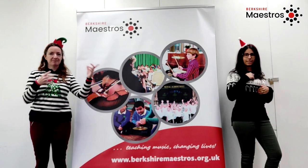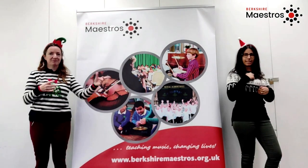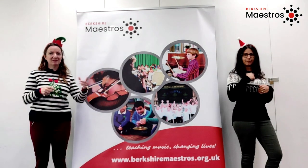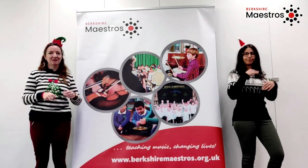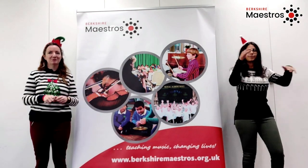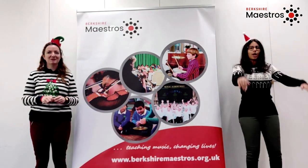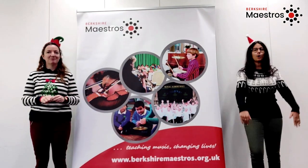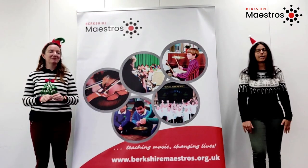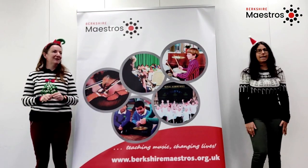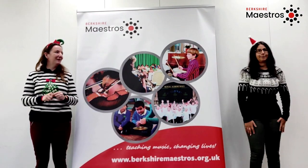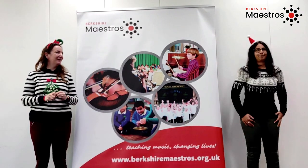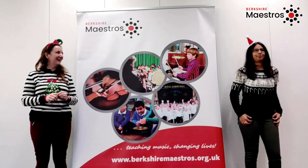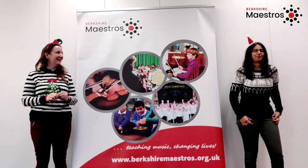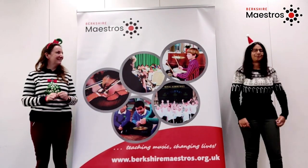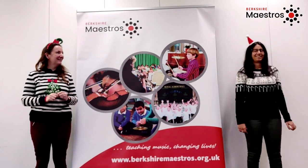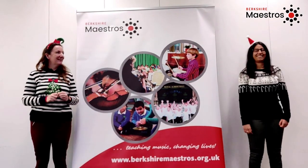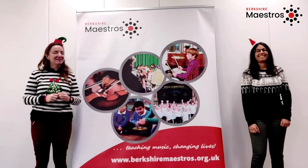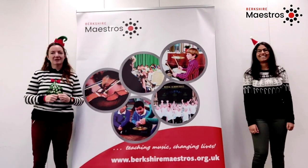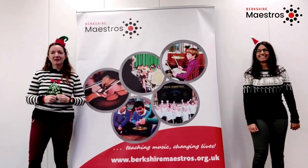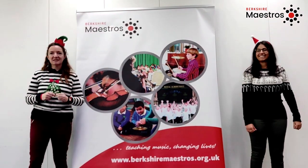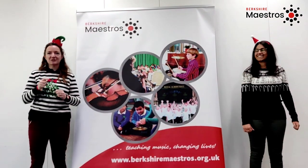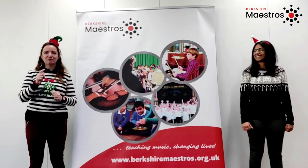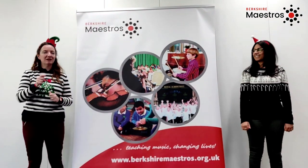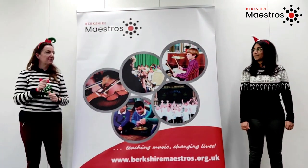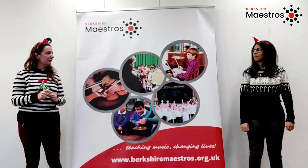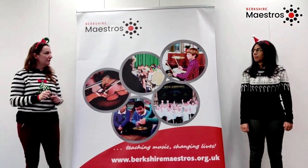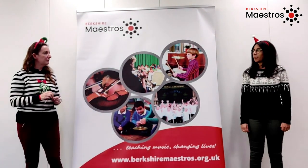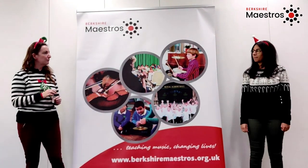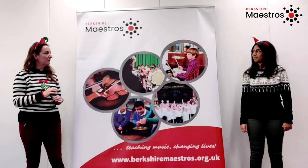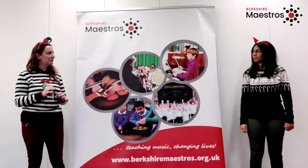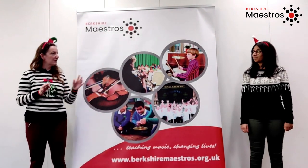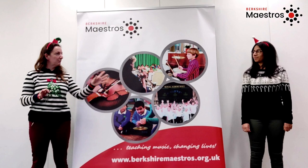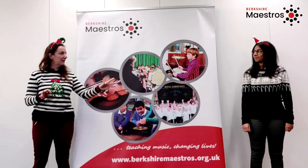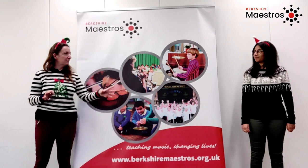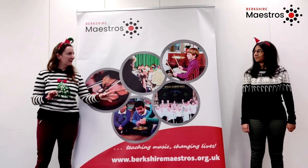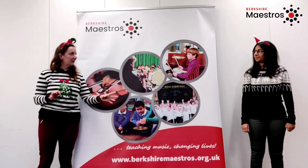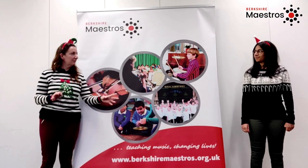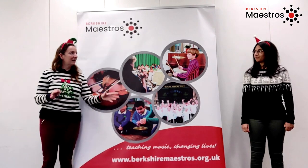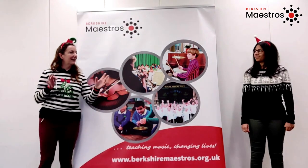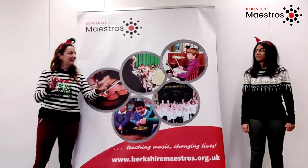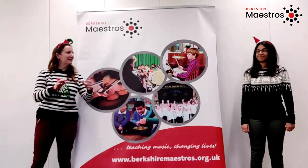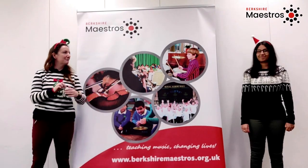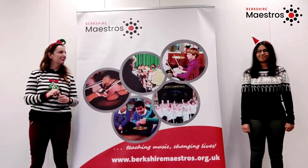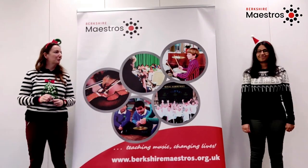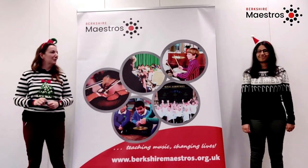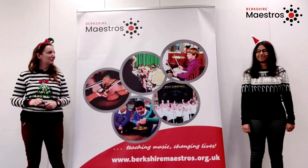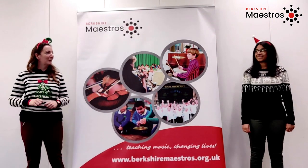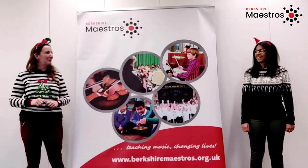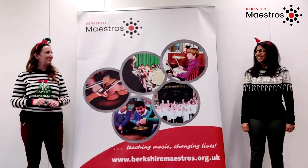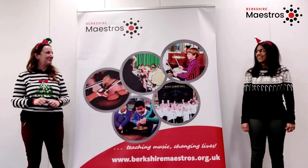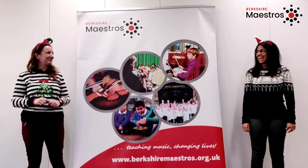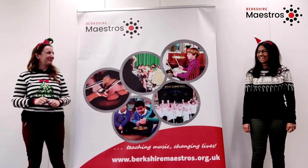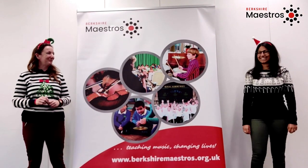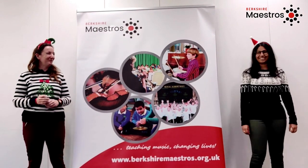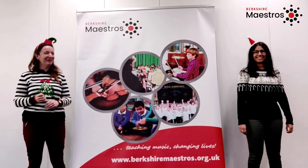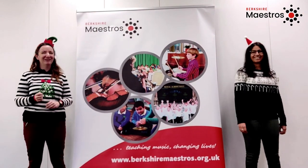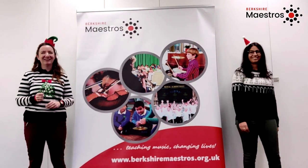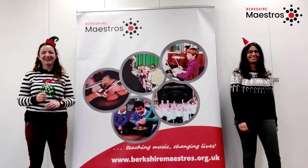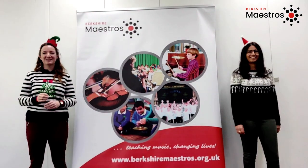Then your team. Okay. Okay. So let's just run it through one more time without the piano, and then it's performance time. Excellent. Okay, so